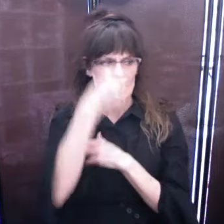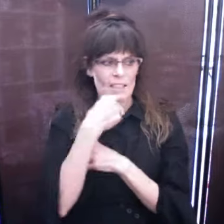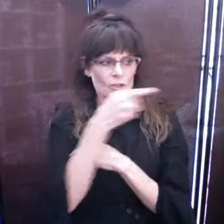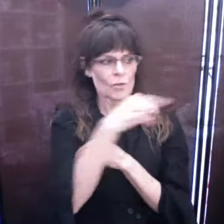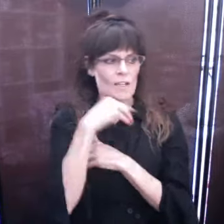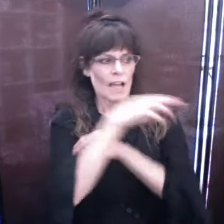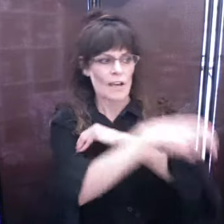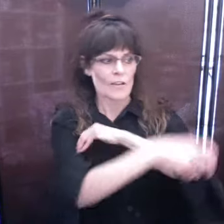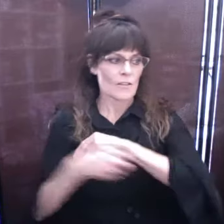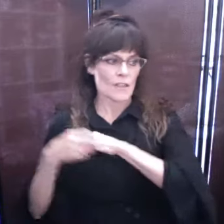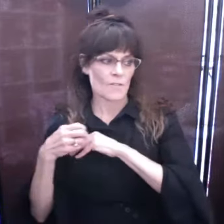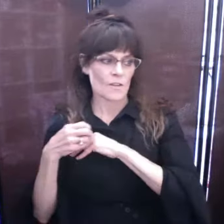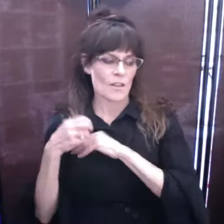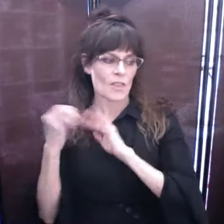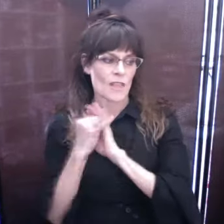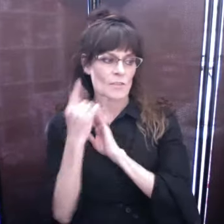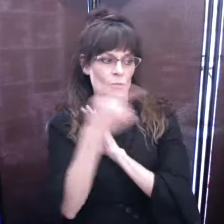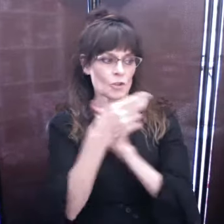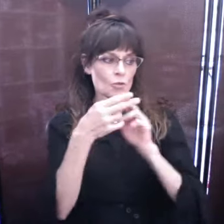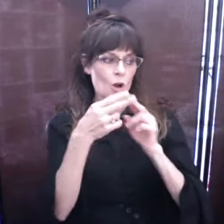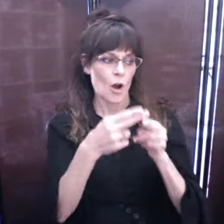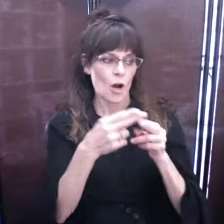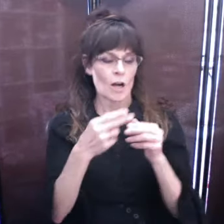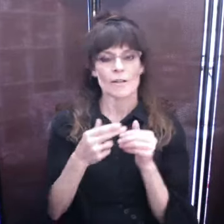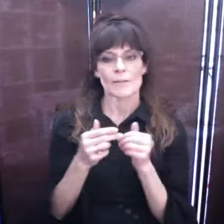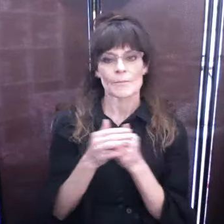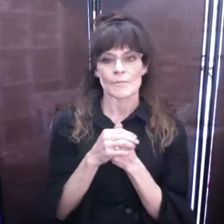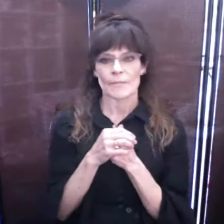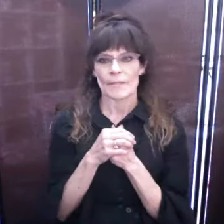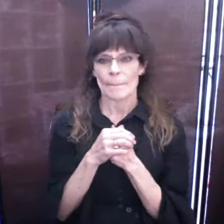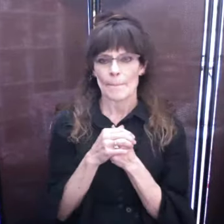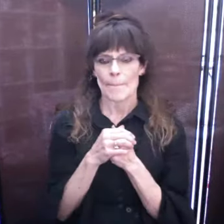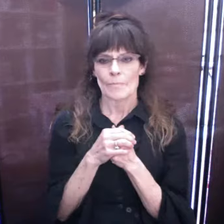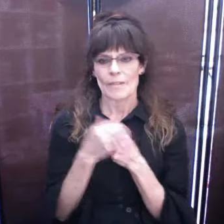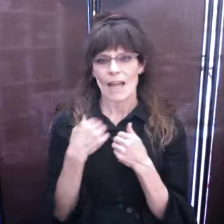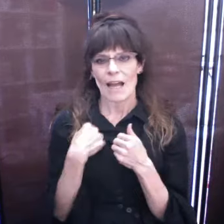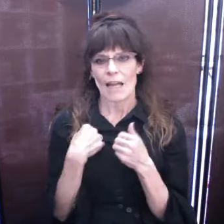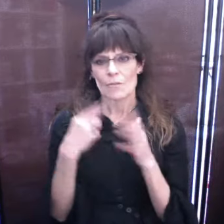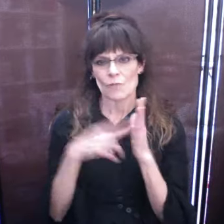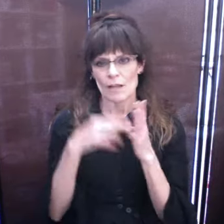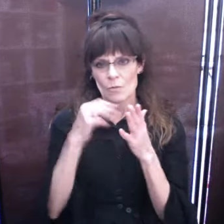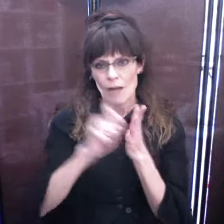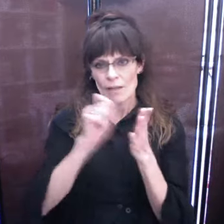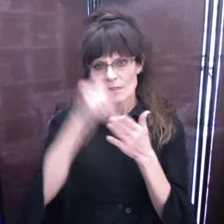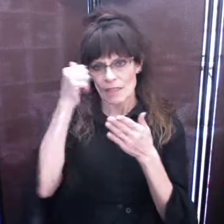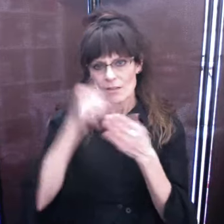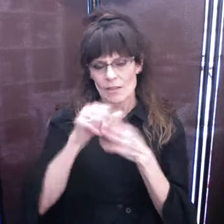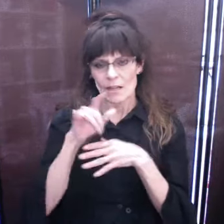what you are." And, I had read him a letter at an airport. I don't know how I missed that part. It